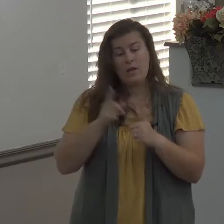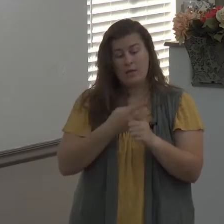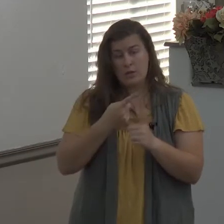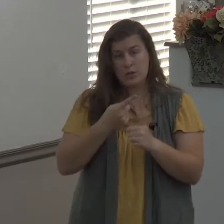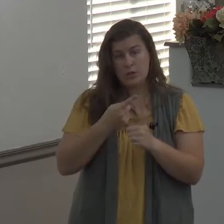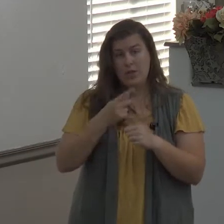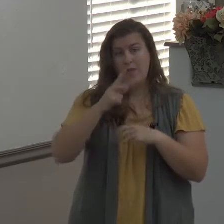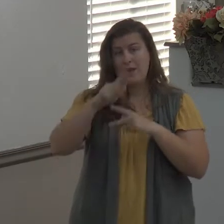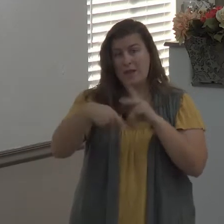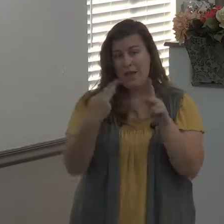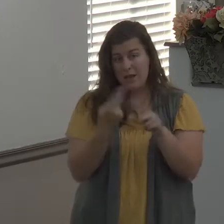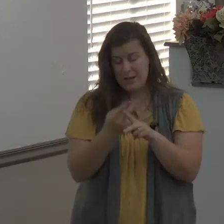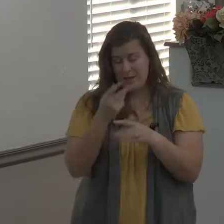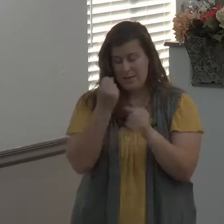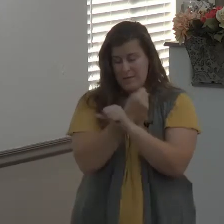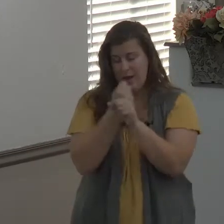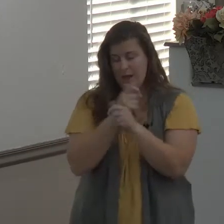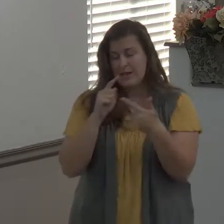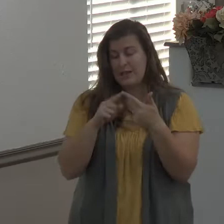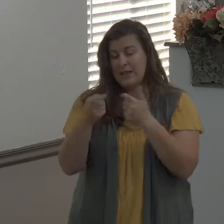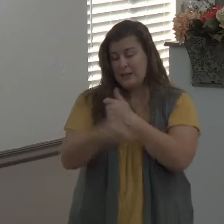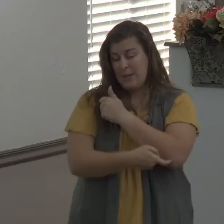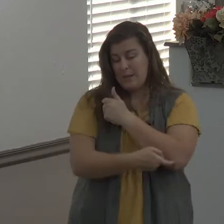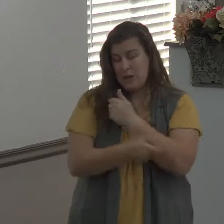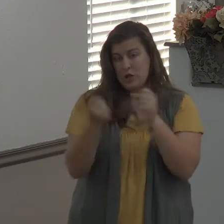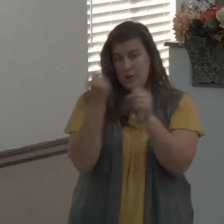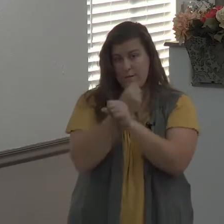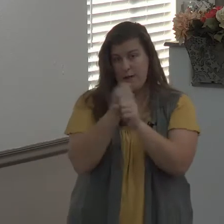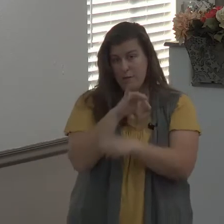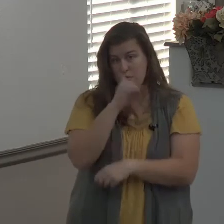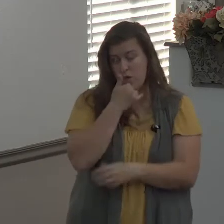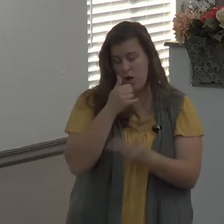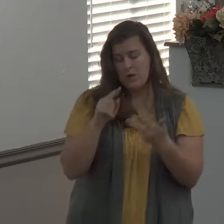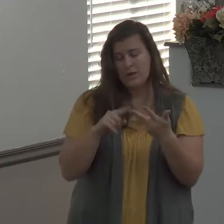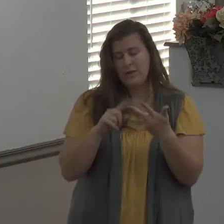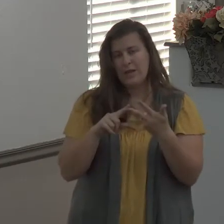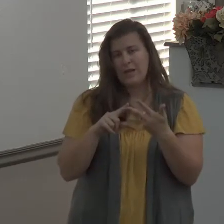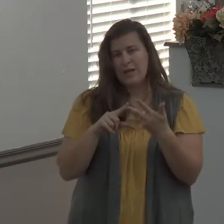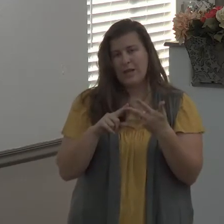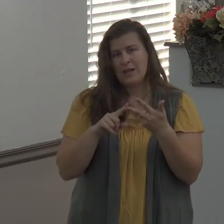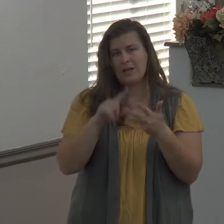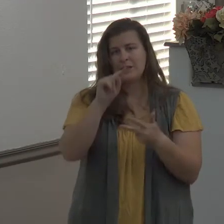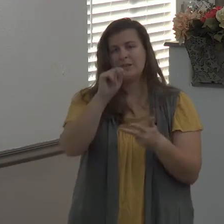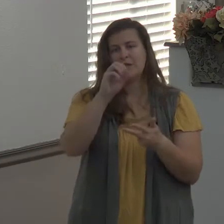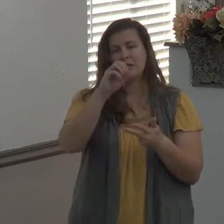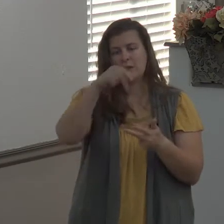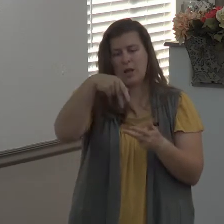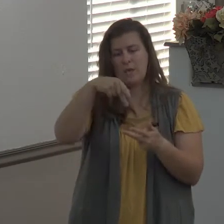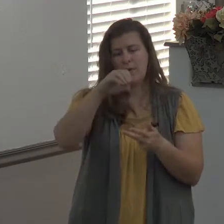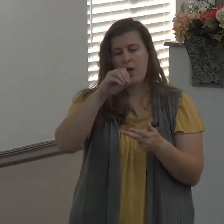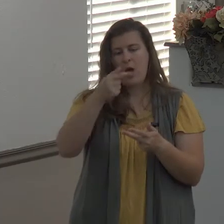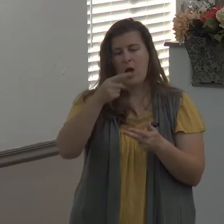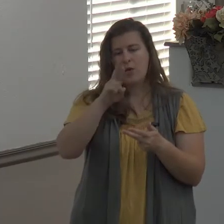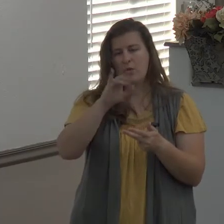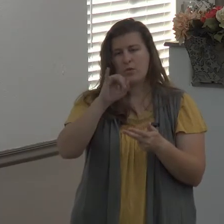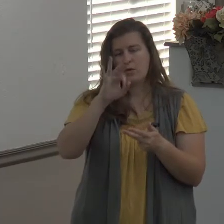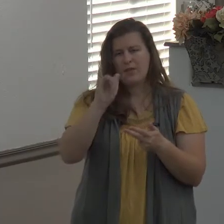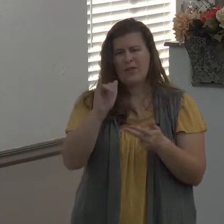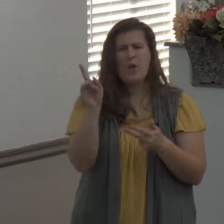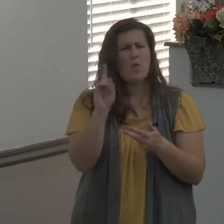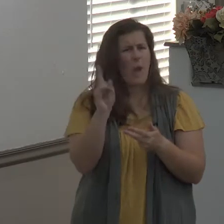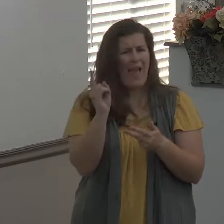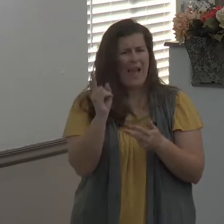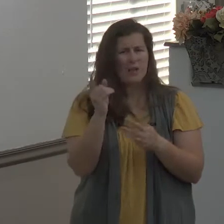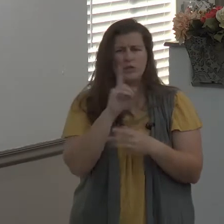Instead, we continue in the verse, we see number three, not only the type of the fight, the temptation to battle the wrong fight, but thirdly,